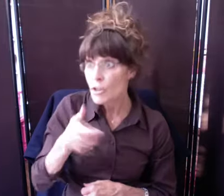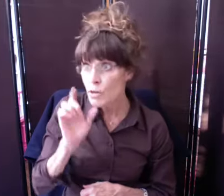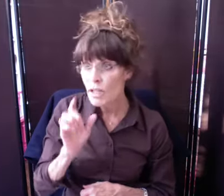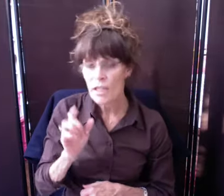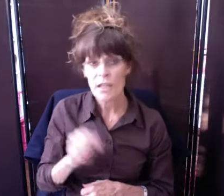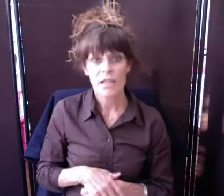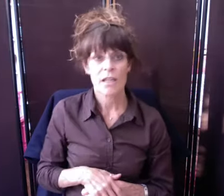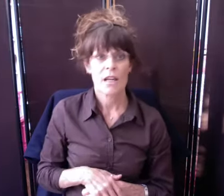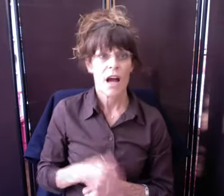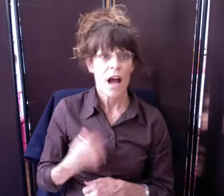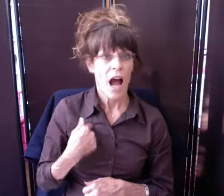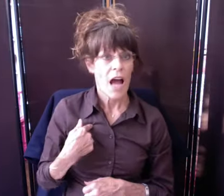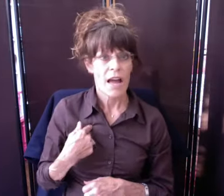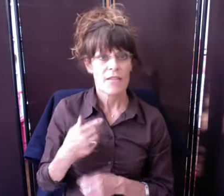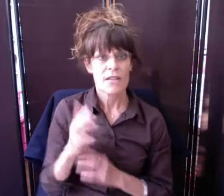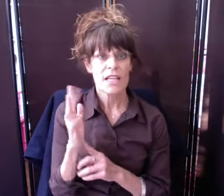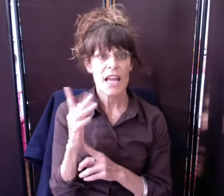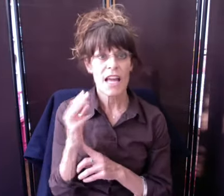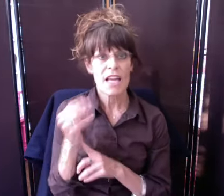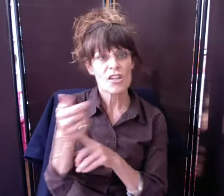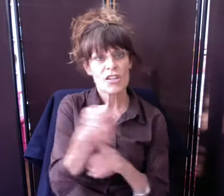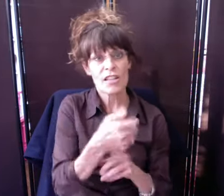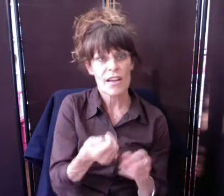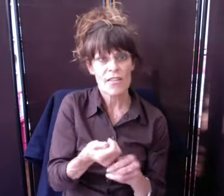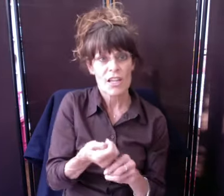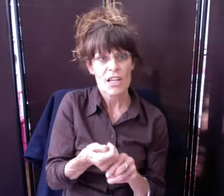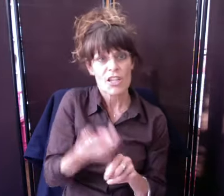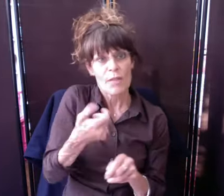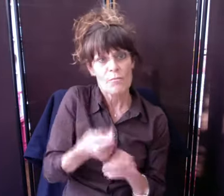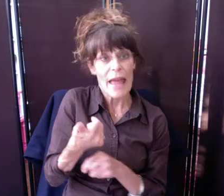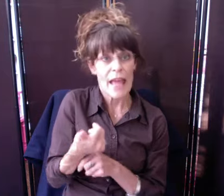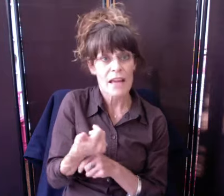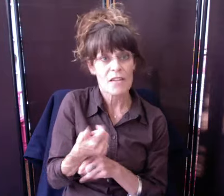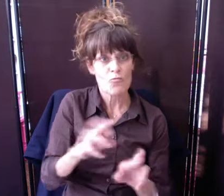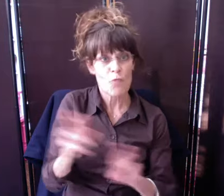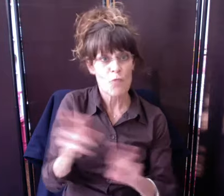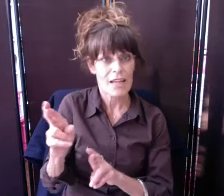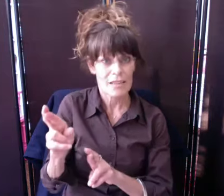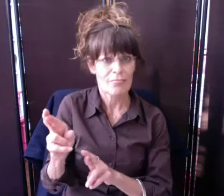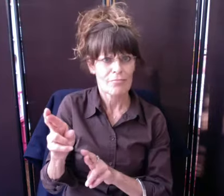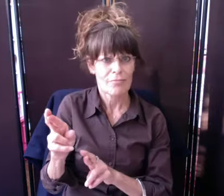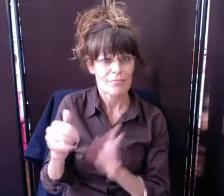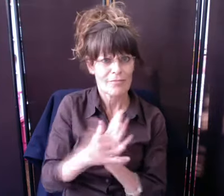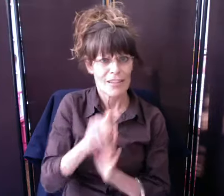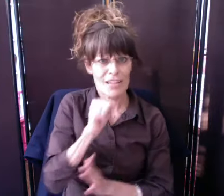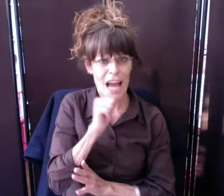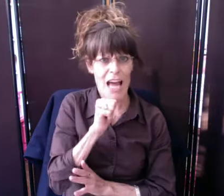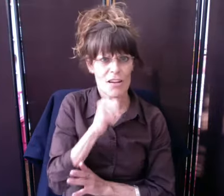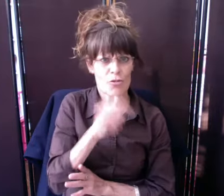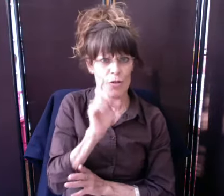candles. I have champagne ready. And that's my version of not drinking, champagne. Like I'm drinking out of the bottle shot kind of girl,